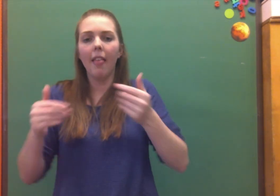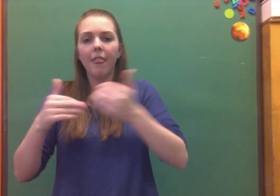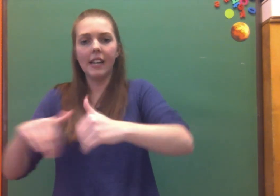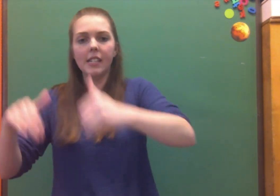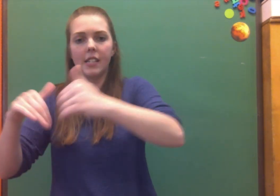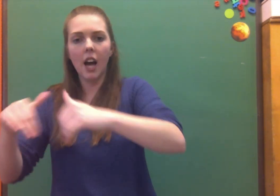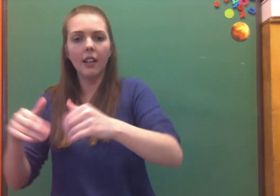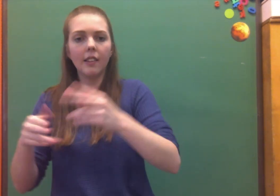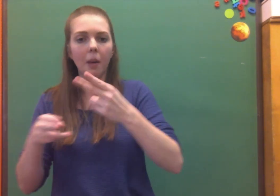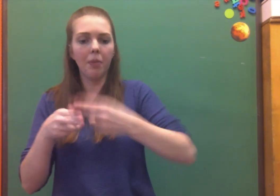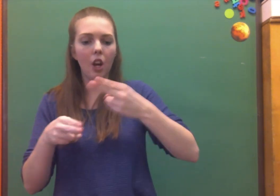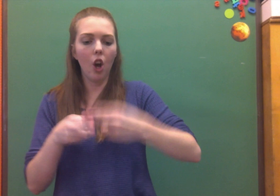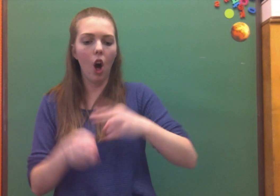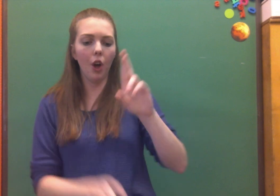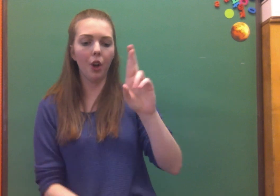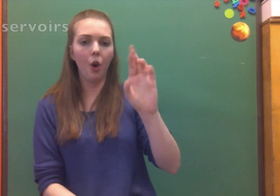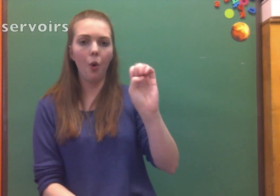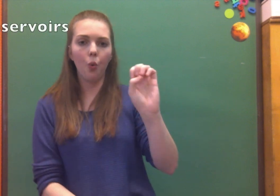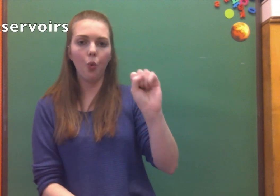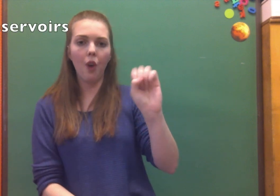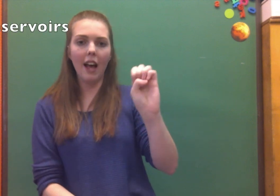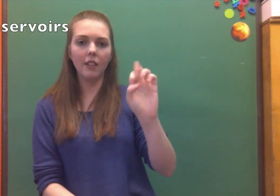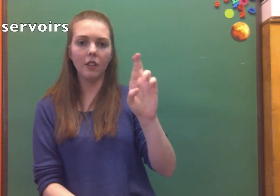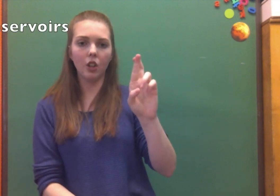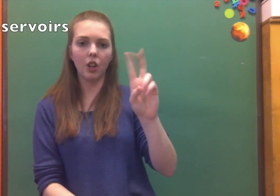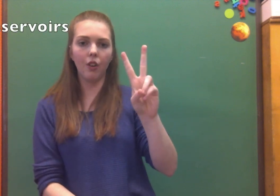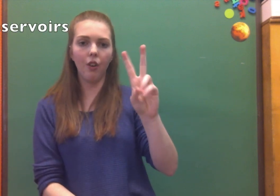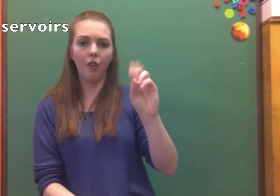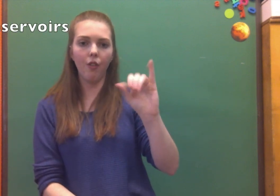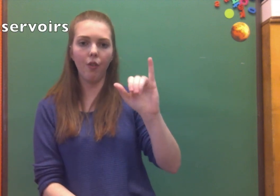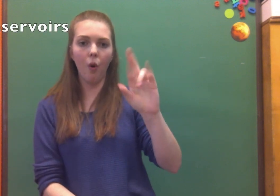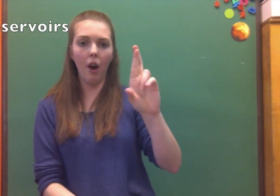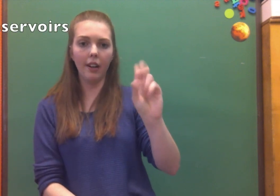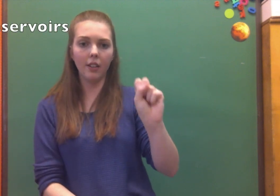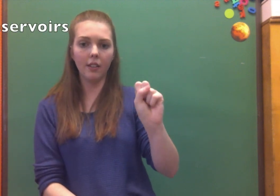They dug something called reservoirs.